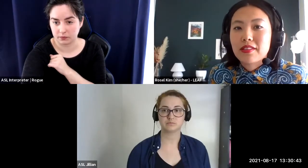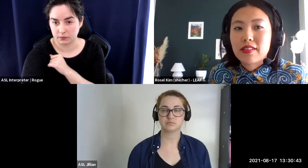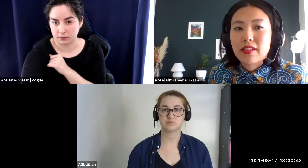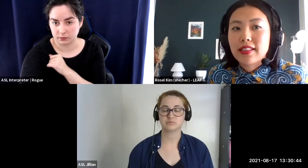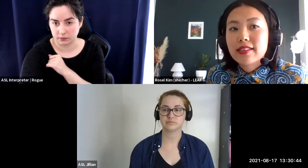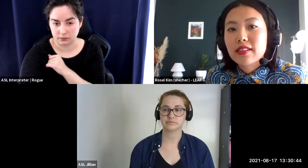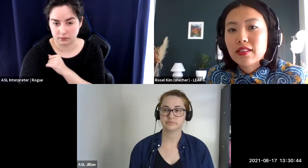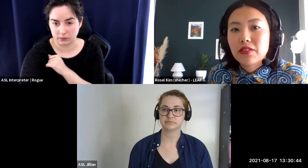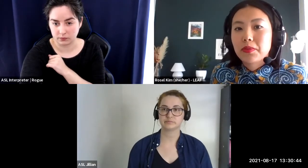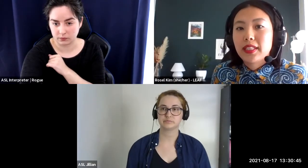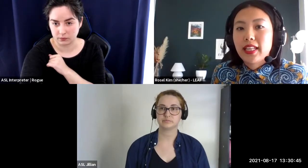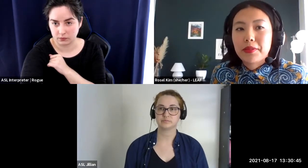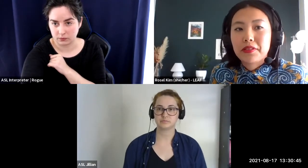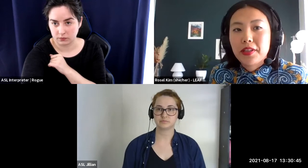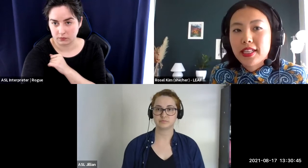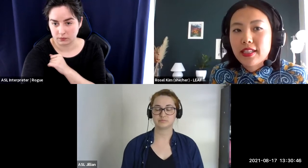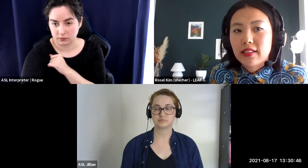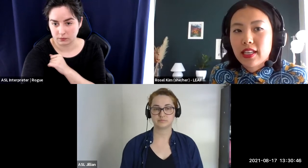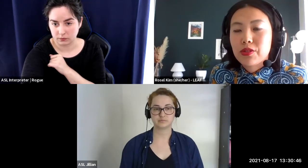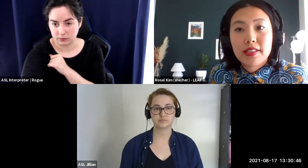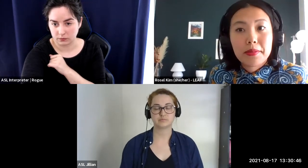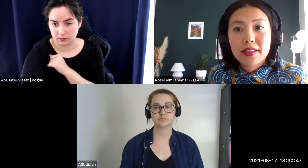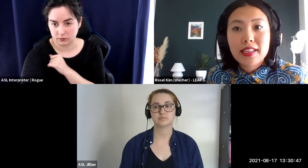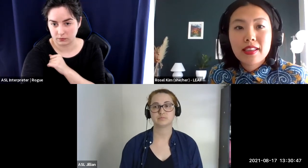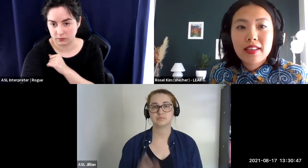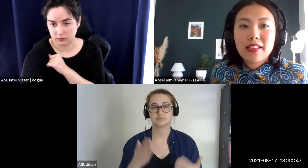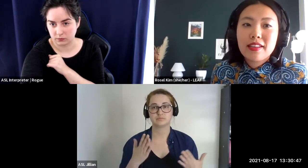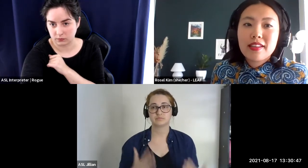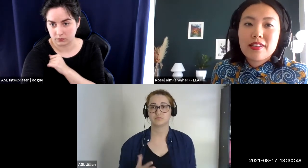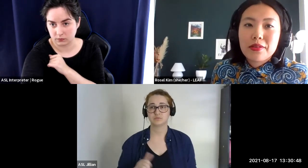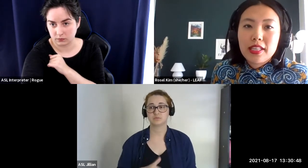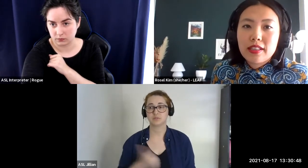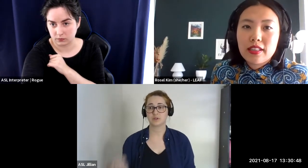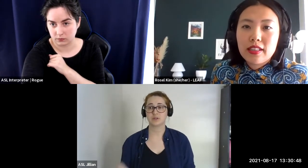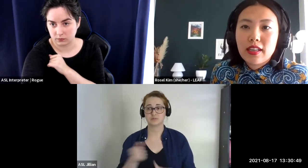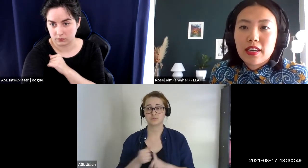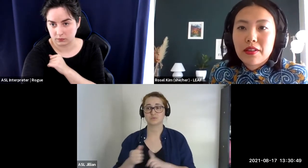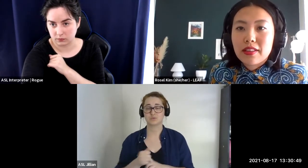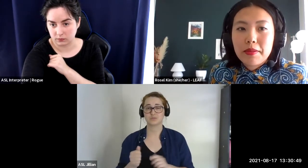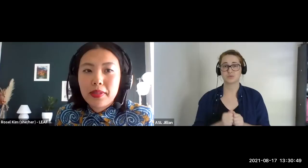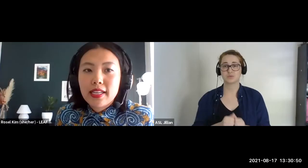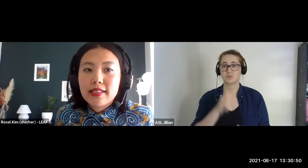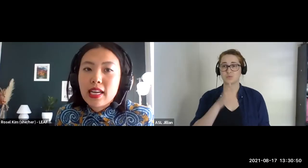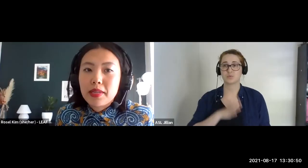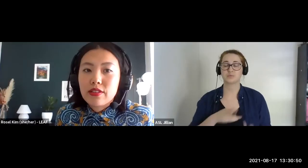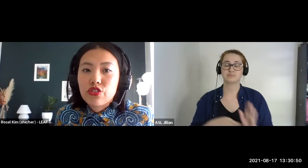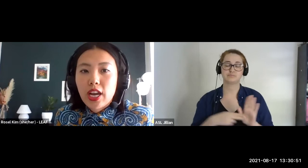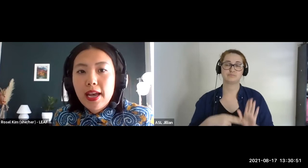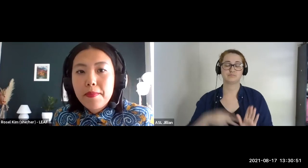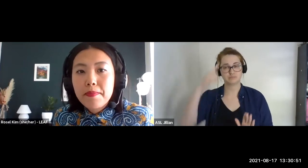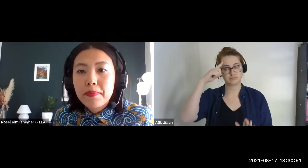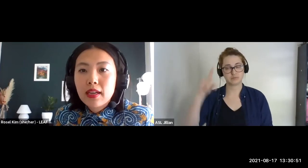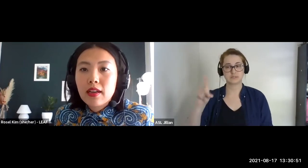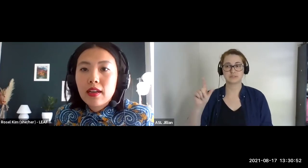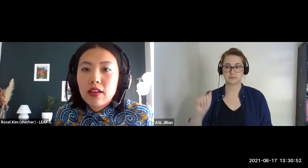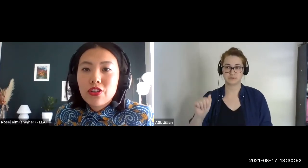sexual assault against a woman labeled with an intellectual disability. So here, the complainant's name is